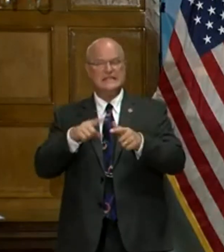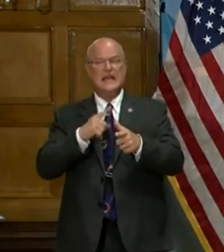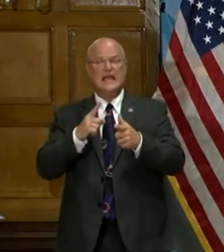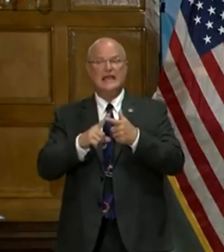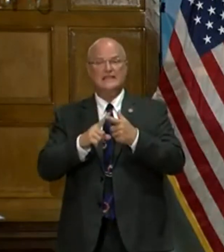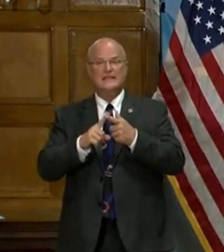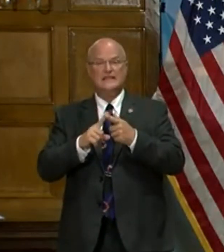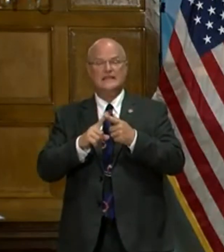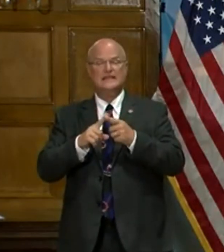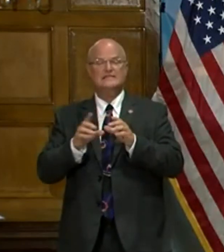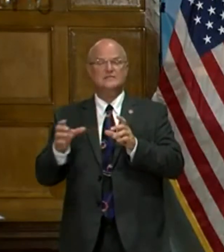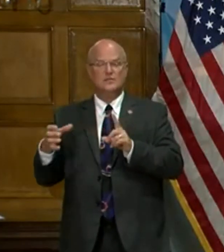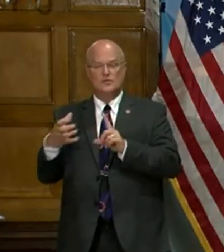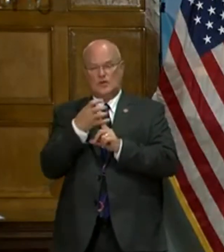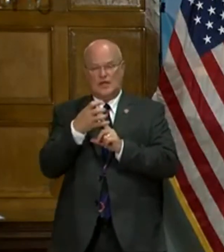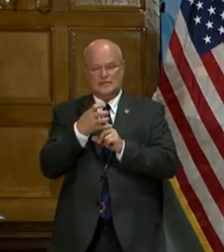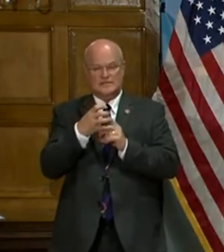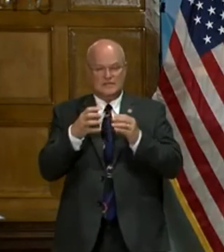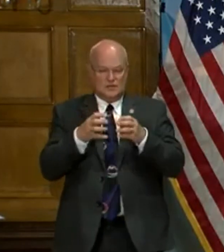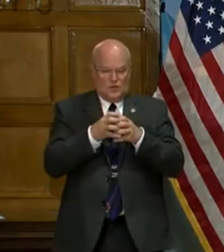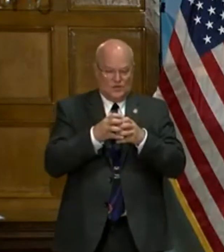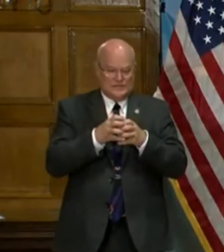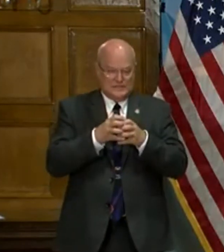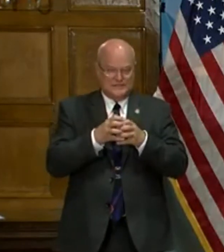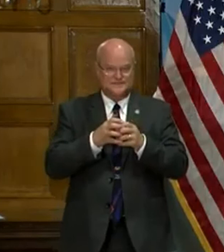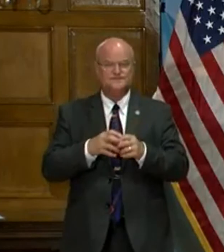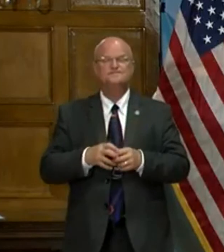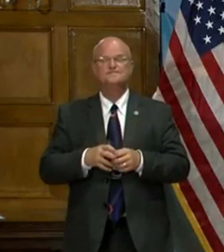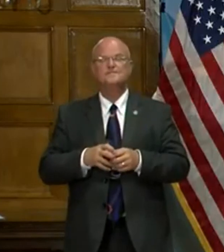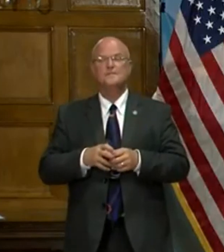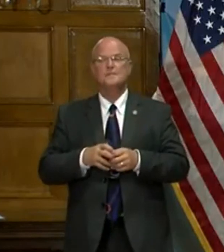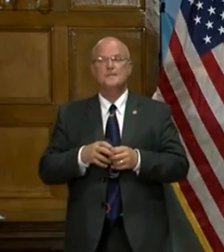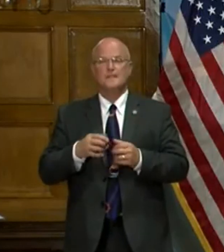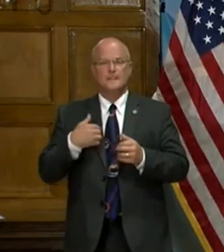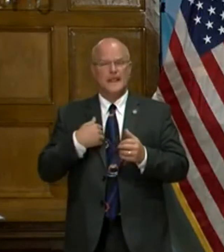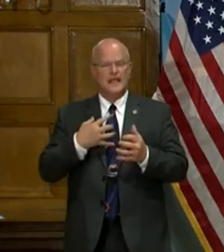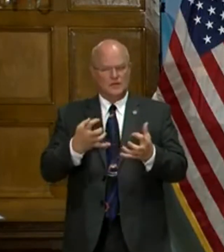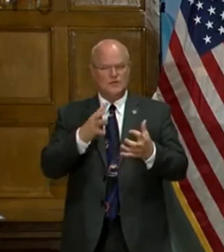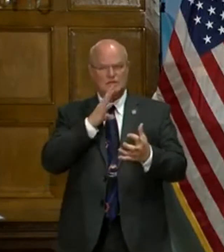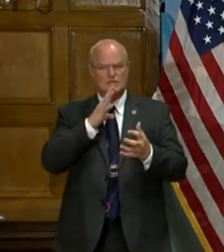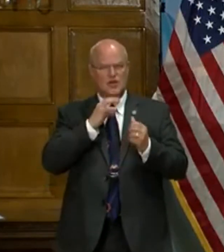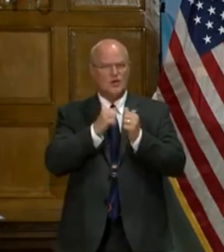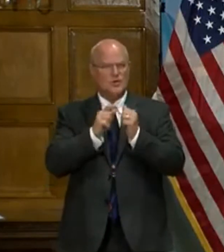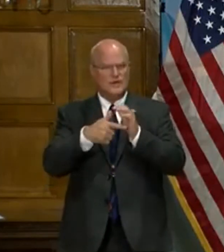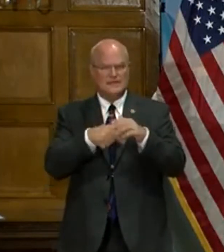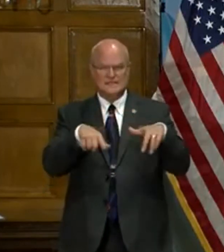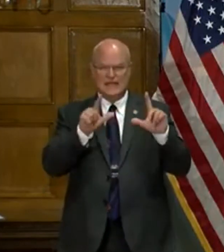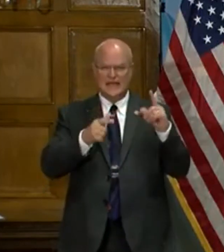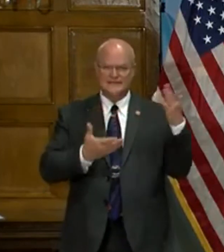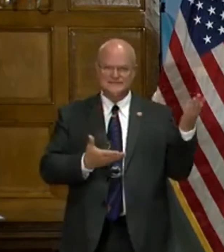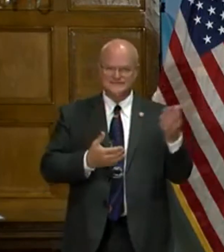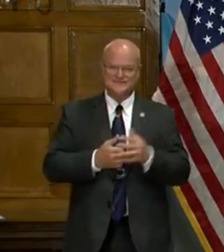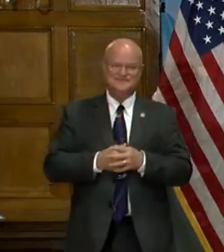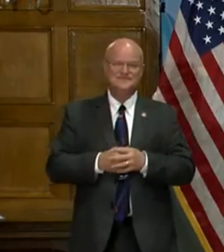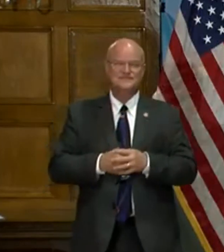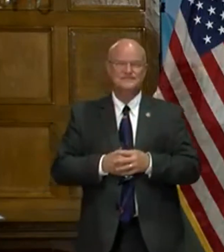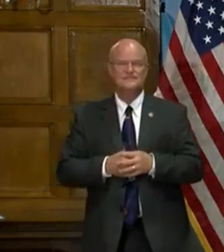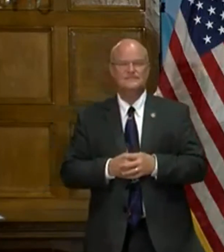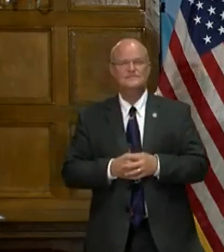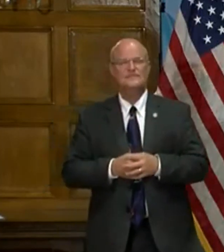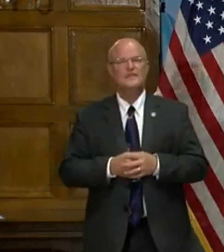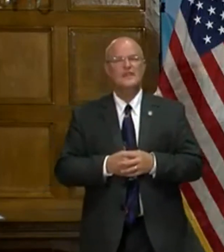isolation and then quarantine of contacts. And that's actually what I wanted to talk about with this slide. If we